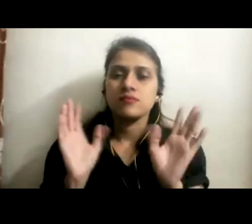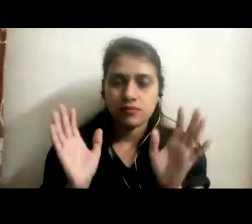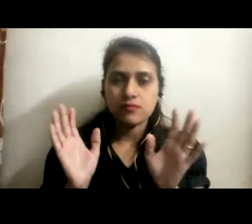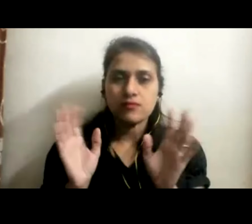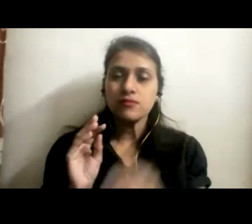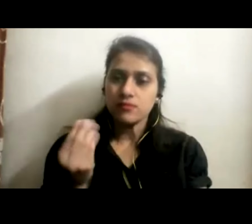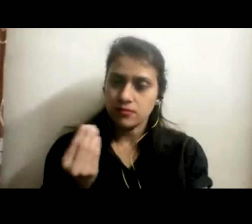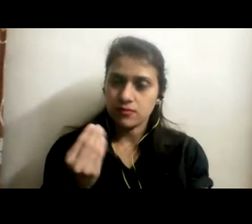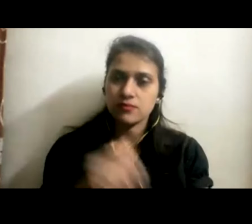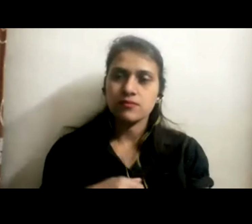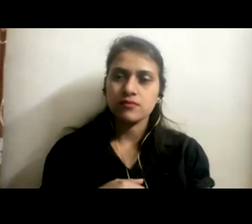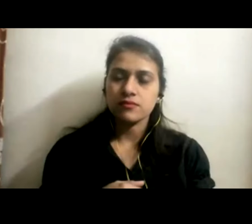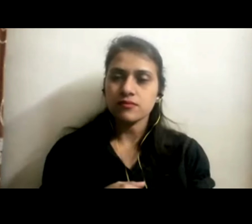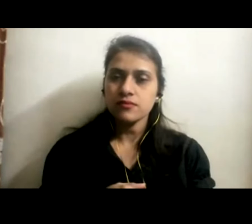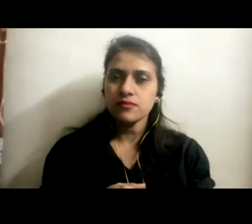give them